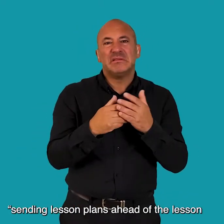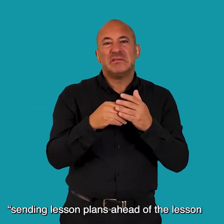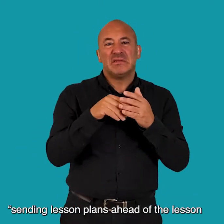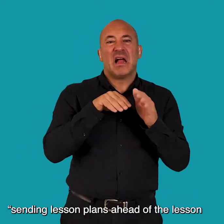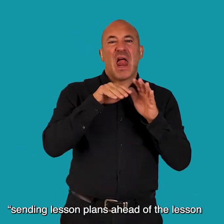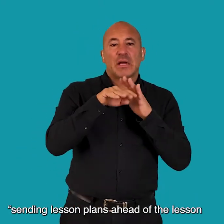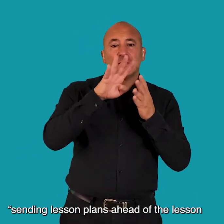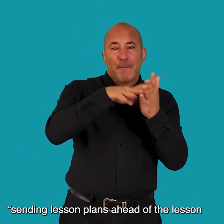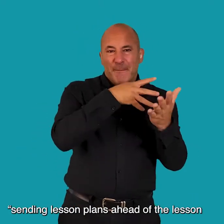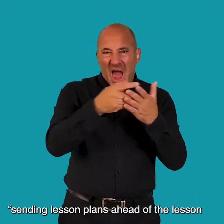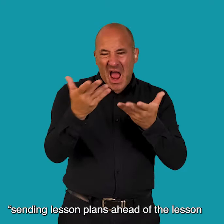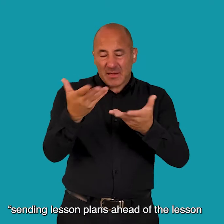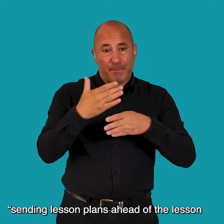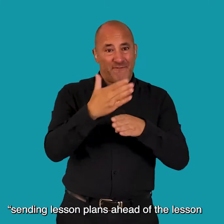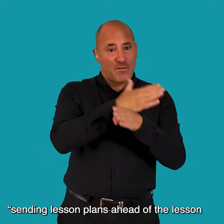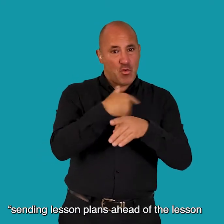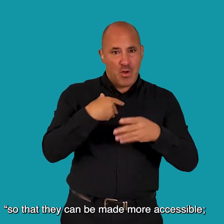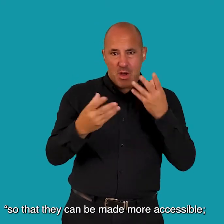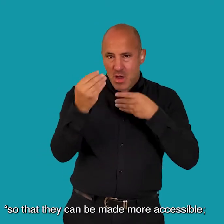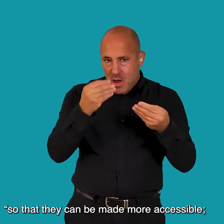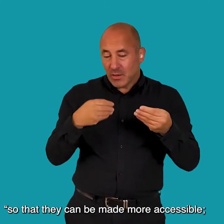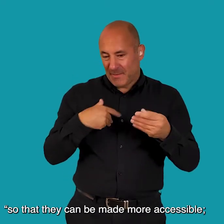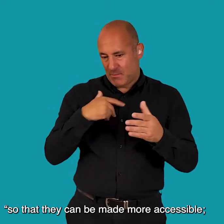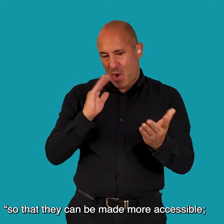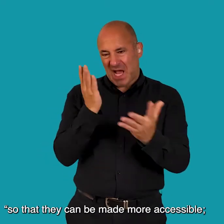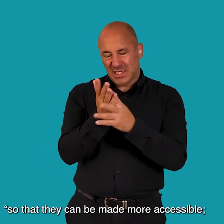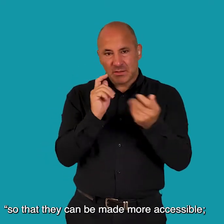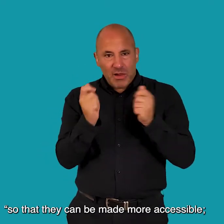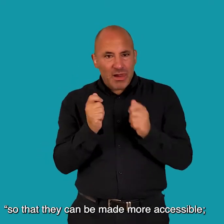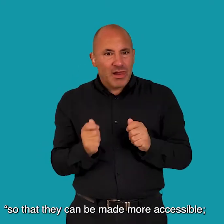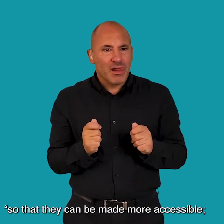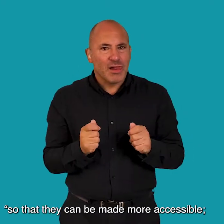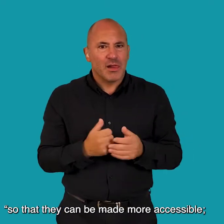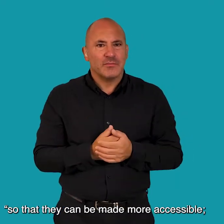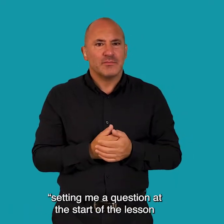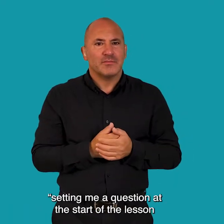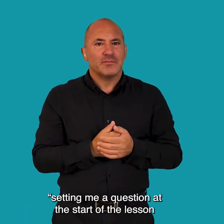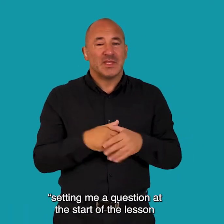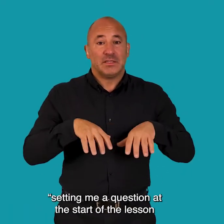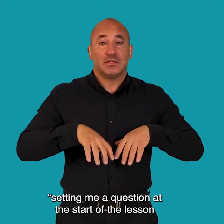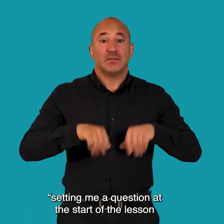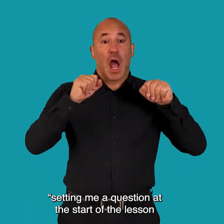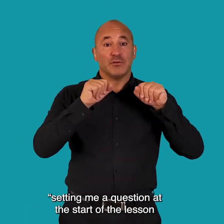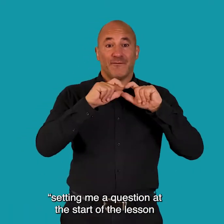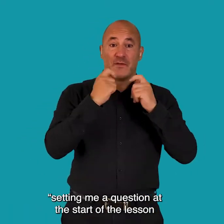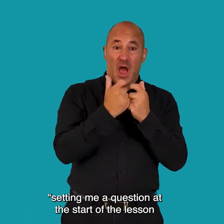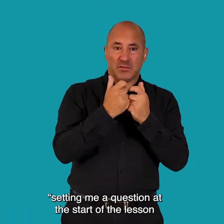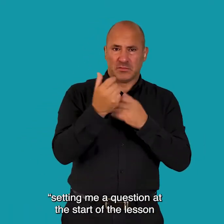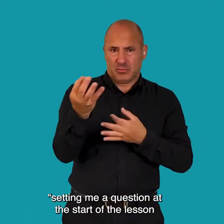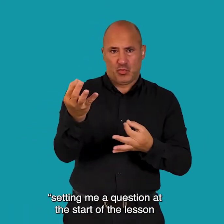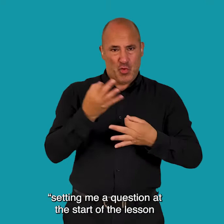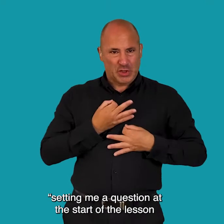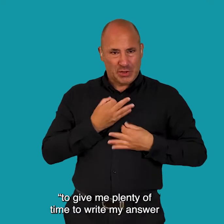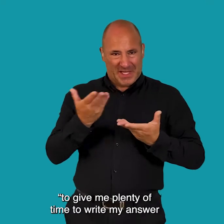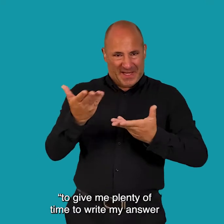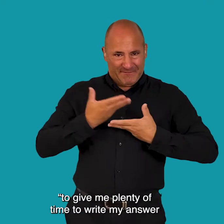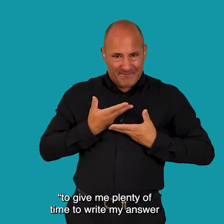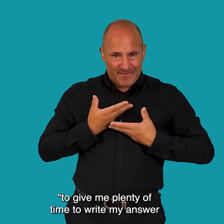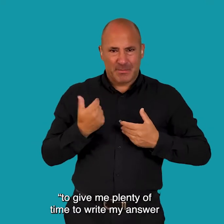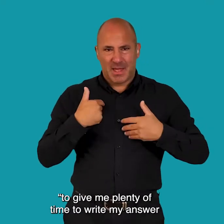lesson plans ahead of the lesson so they can be made more accessible, setting me a question at the start of the lesson to give me plenty of time